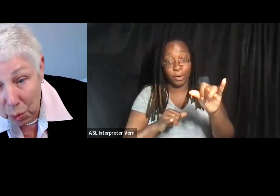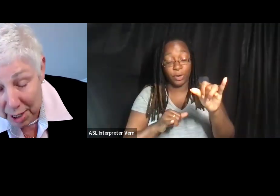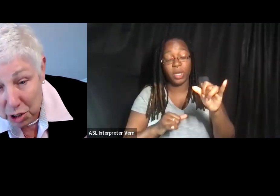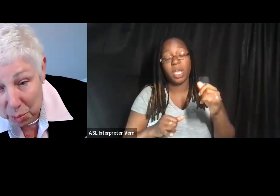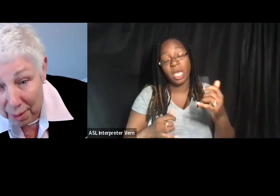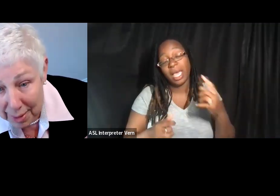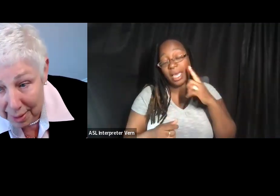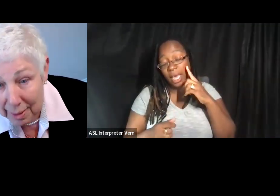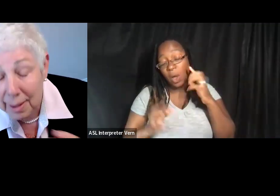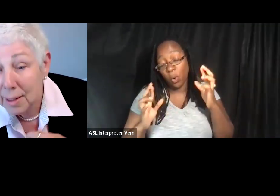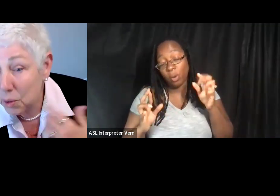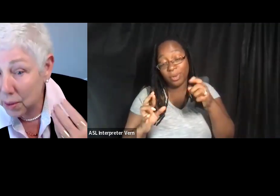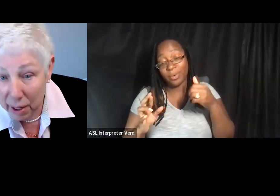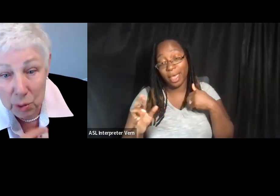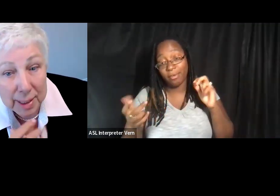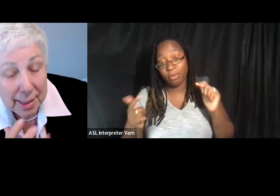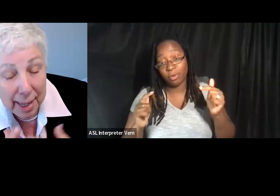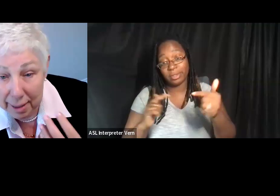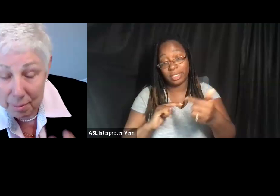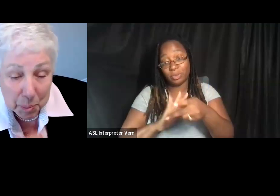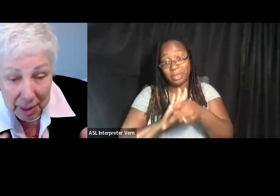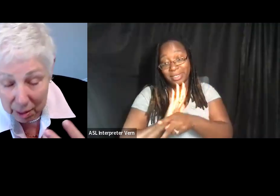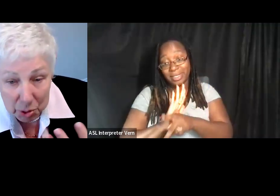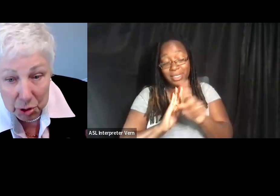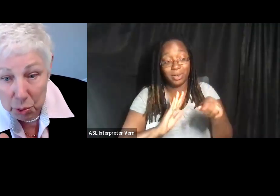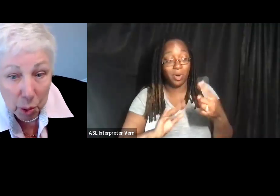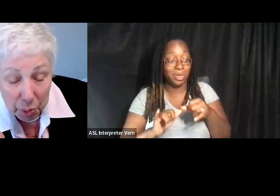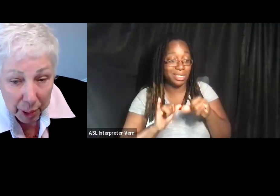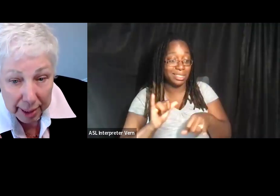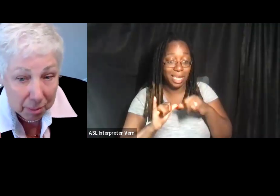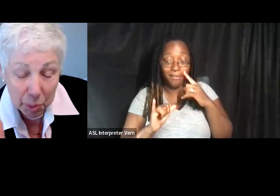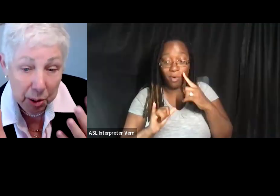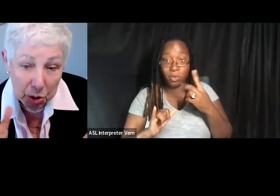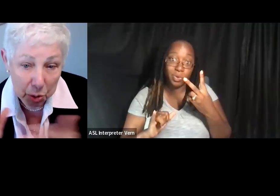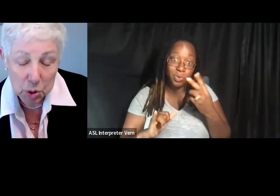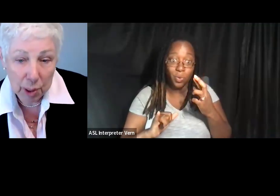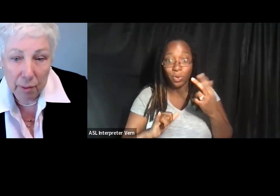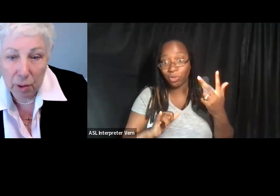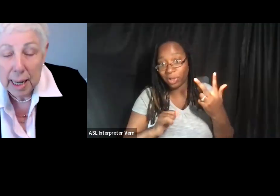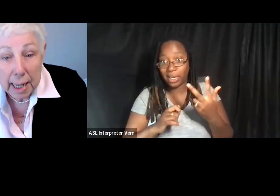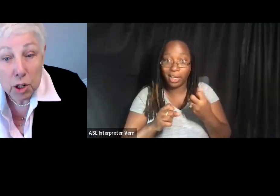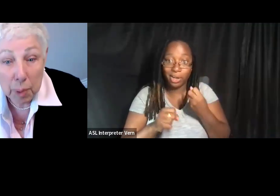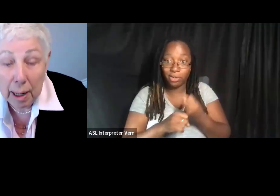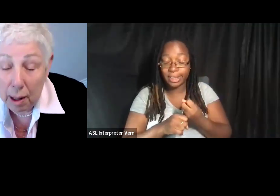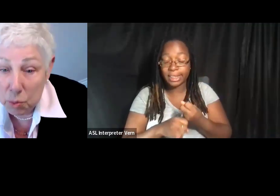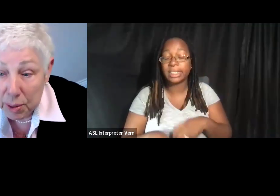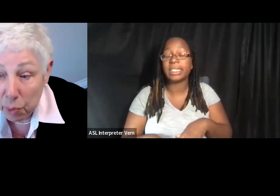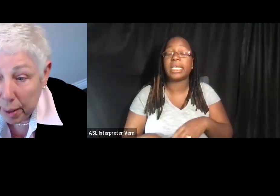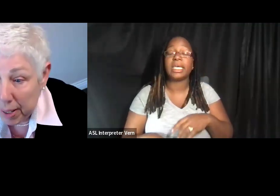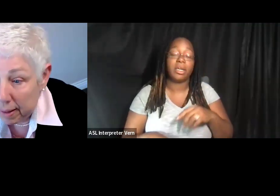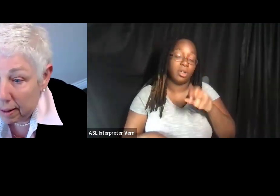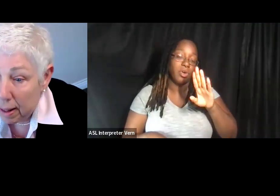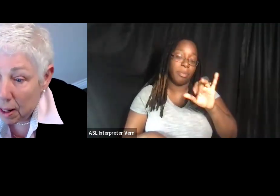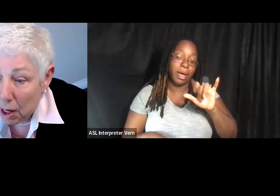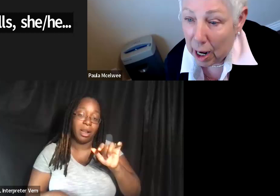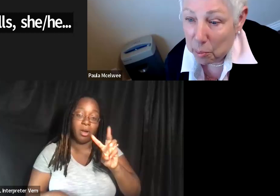have a rotation policy so that they only stay, 2 or 3-year terms or whatever in your bylaws. We